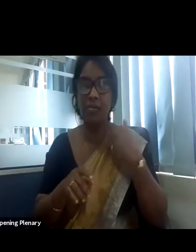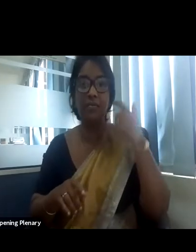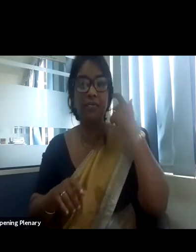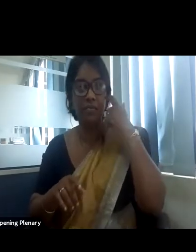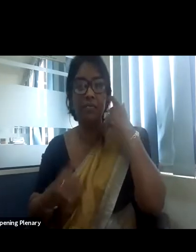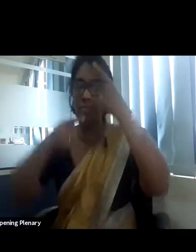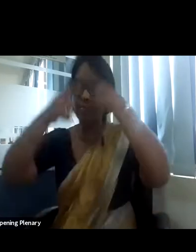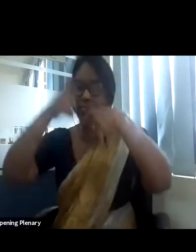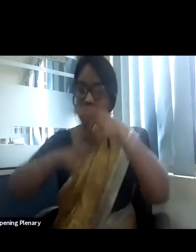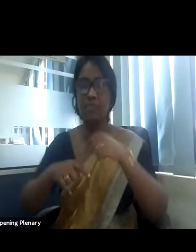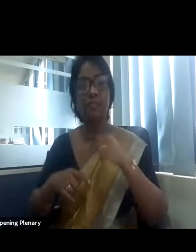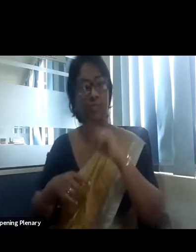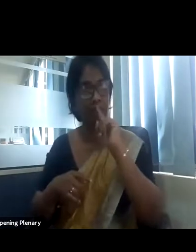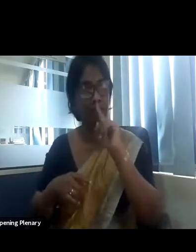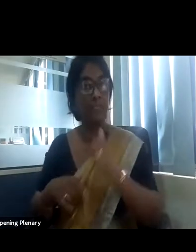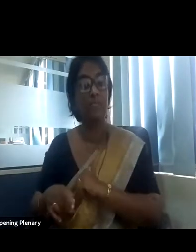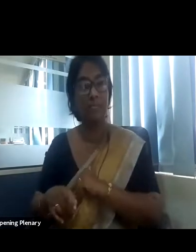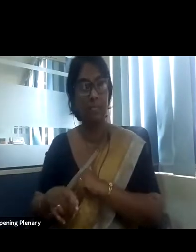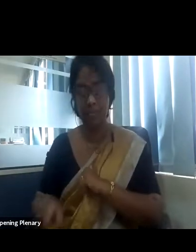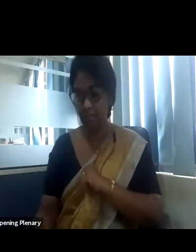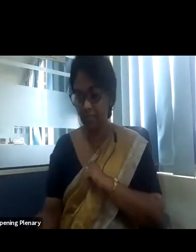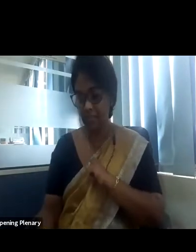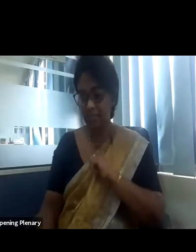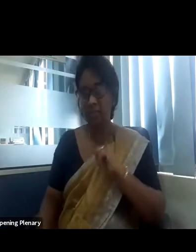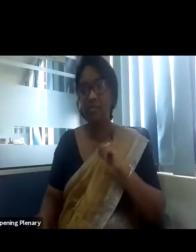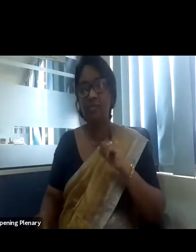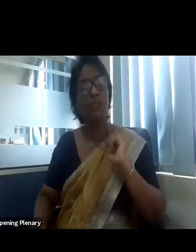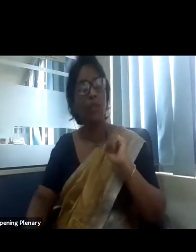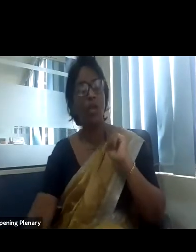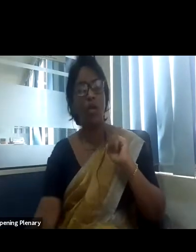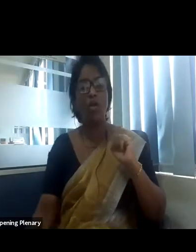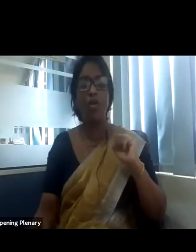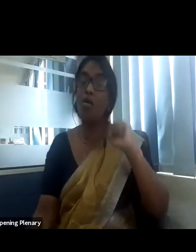on how private and public sector partnerships can address critical